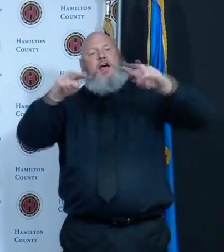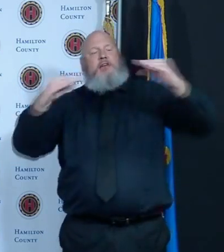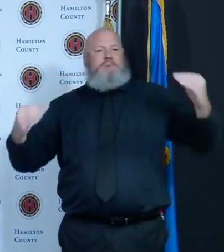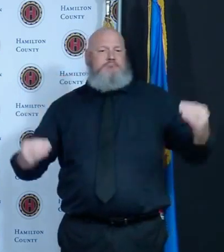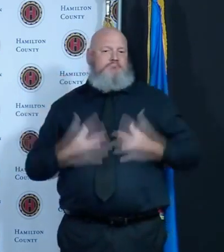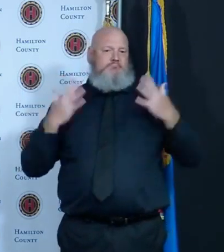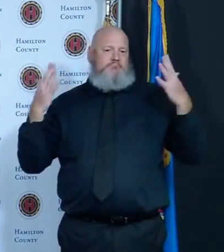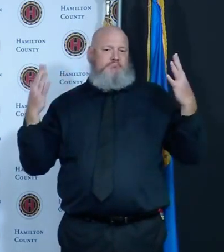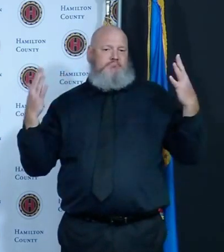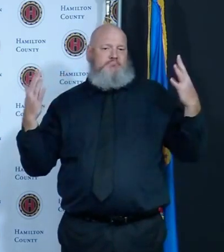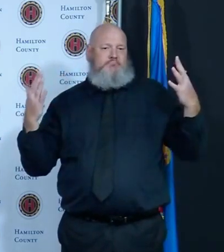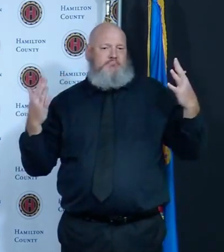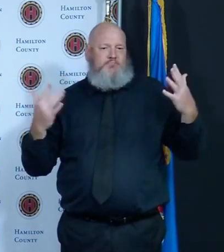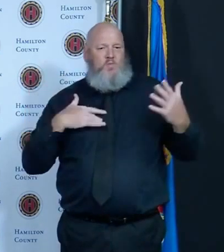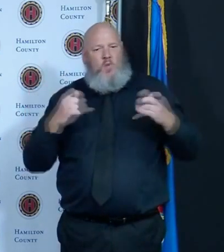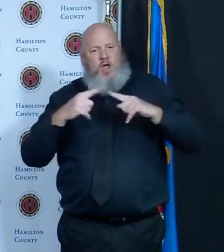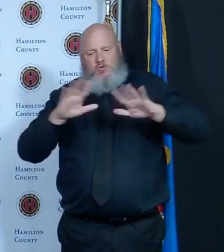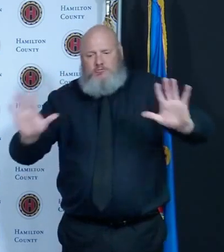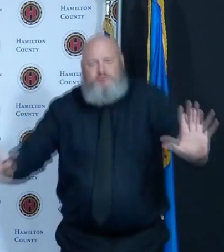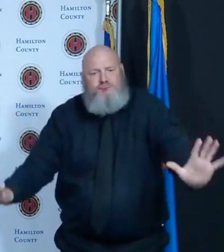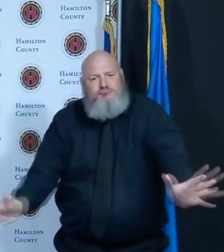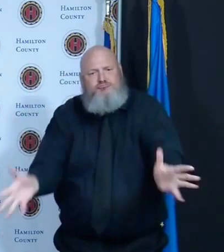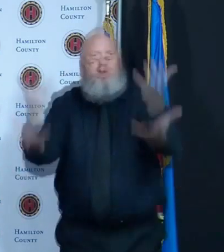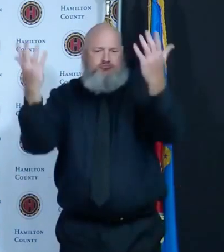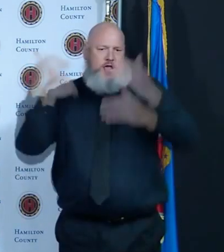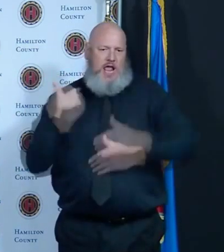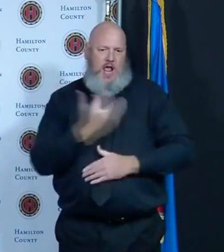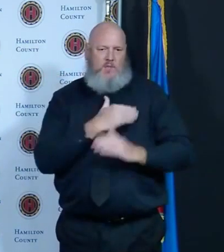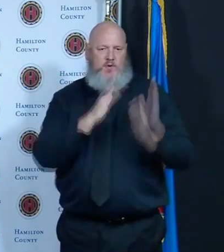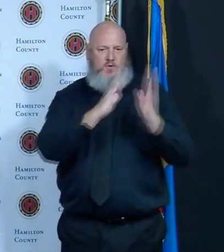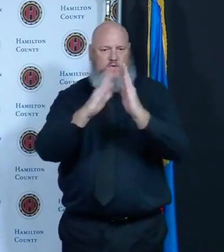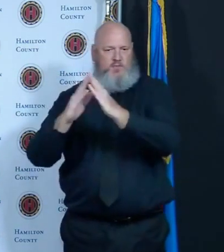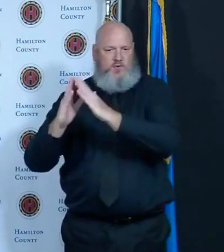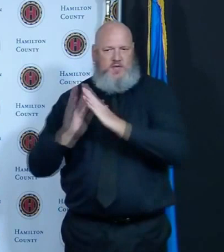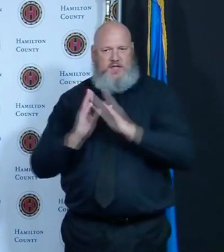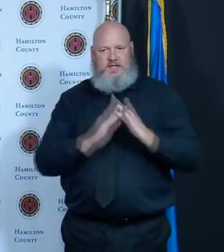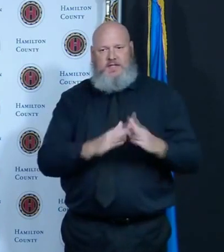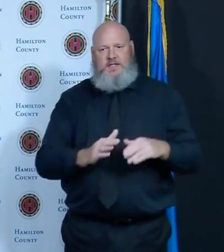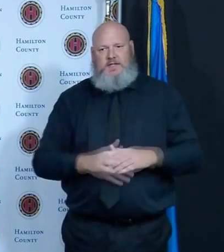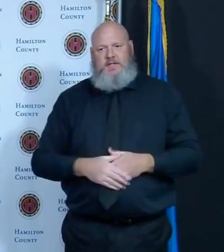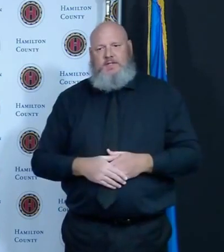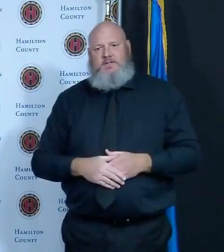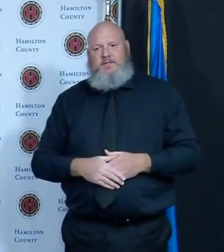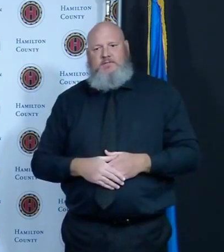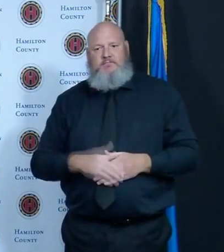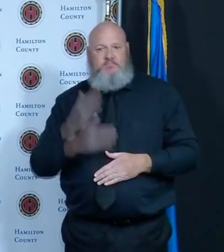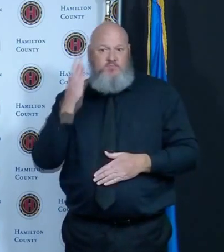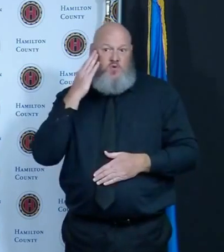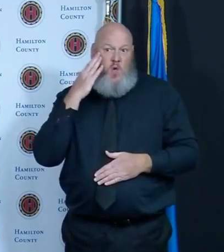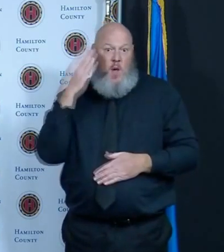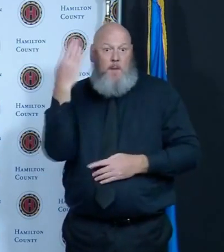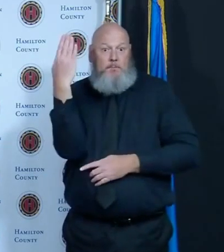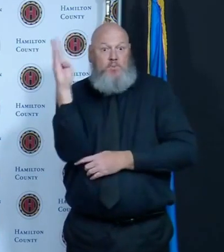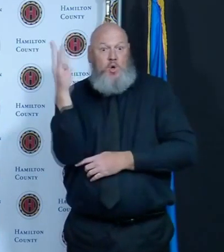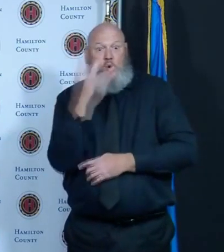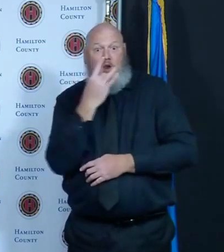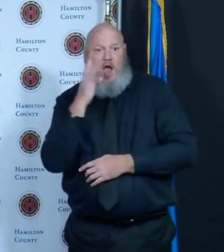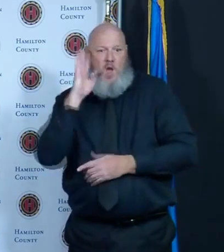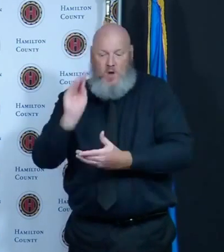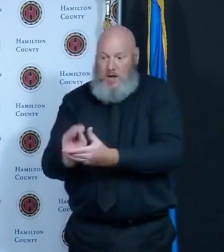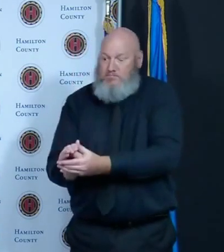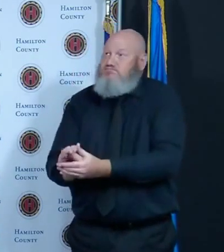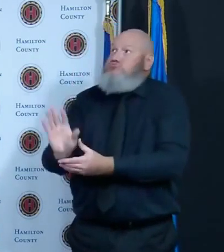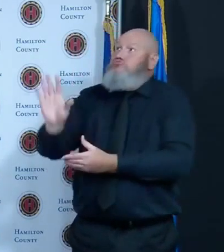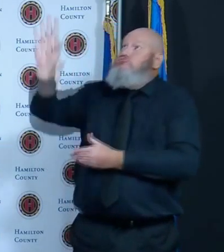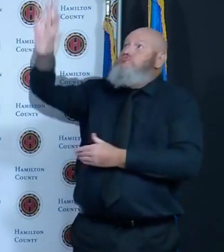My understanding is that this is literally going to be a blue light that shines up into the sky